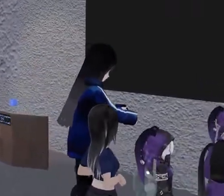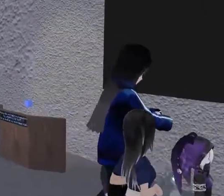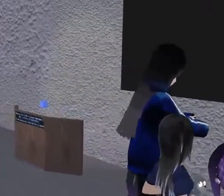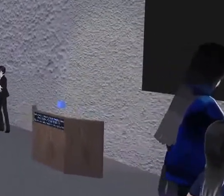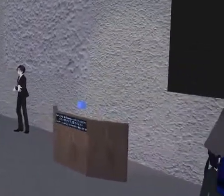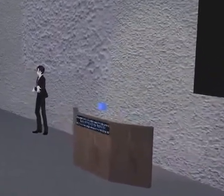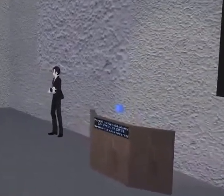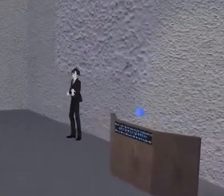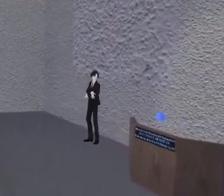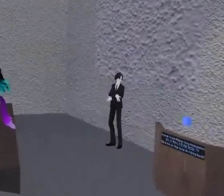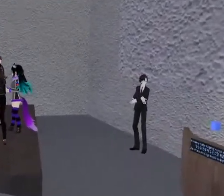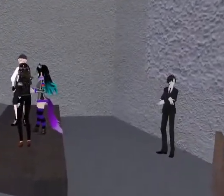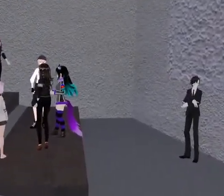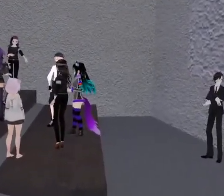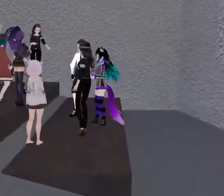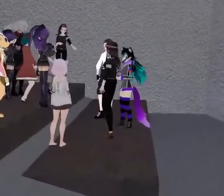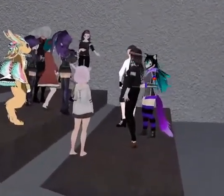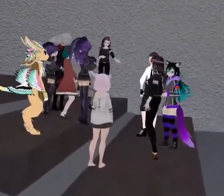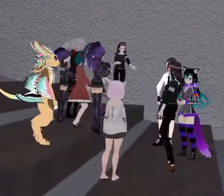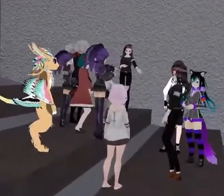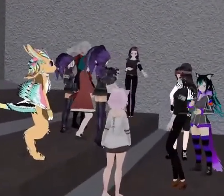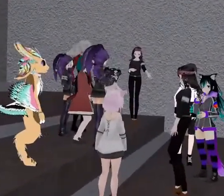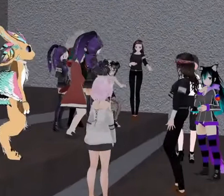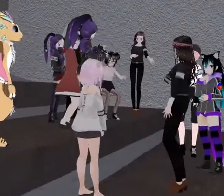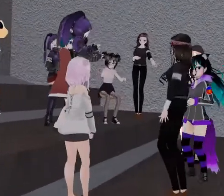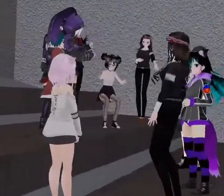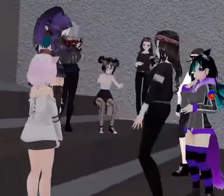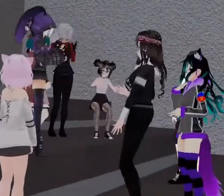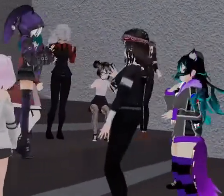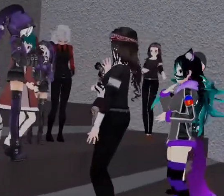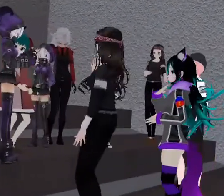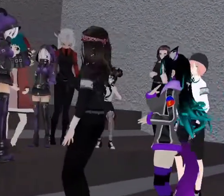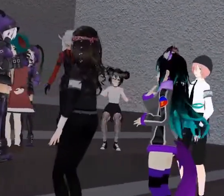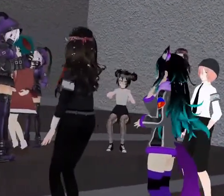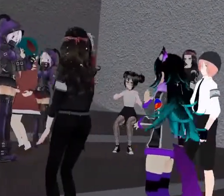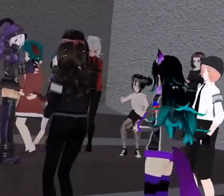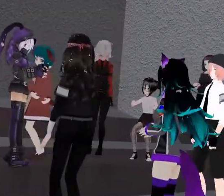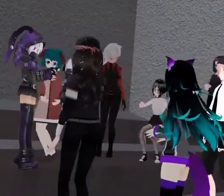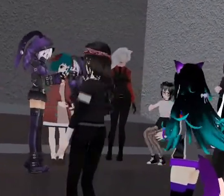The objective here is to act more than you say. Yes.